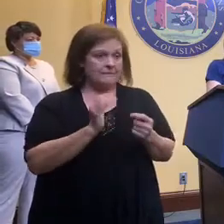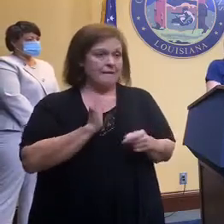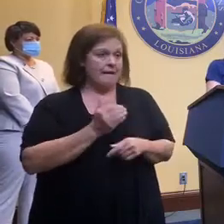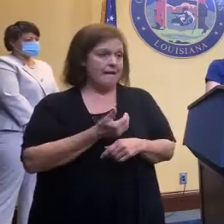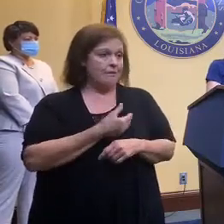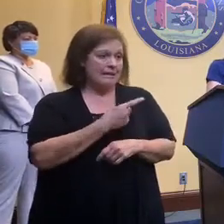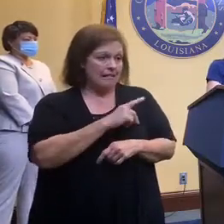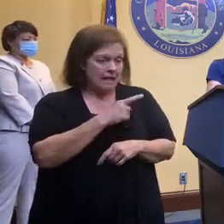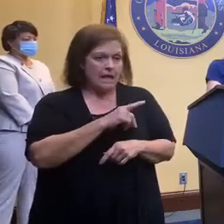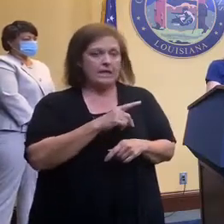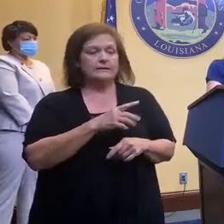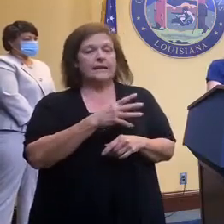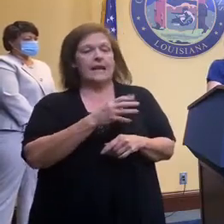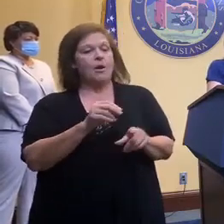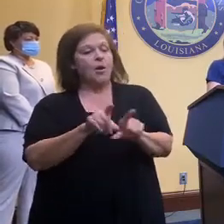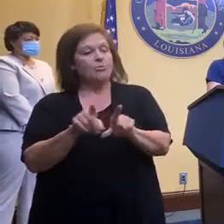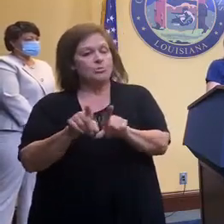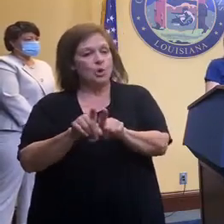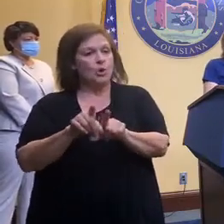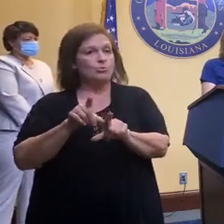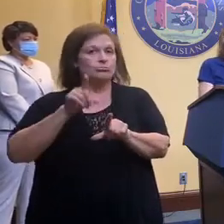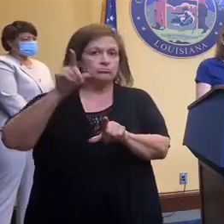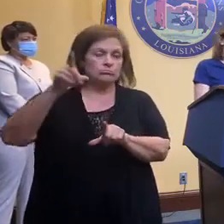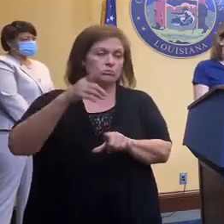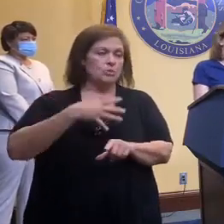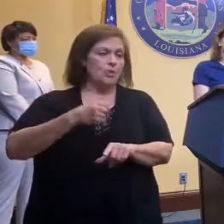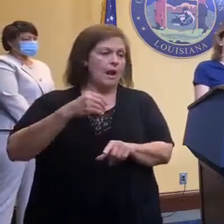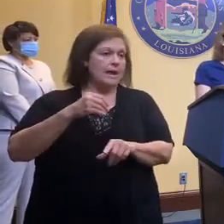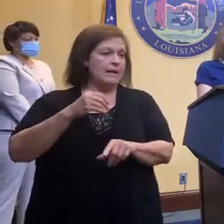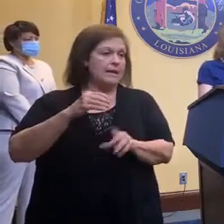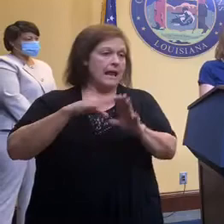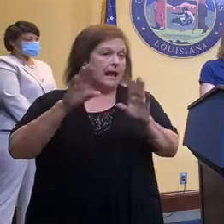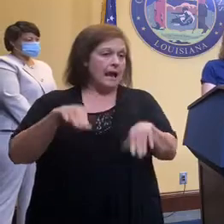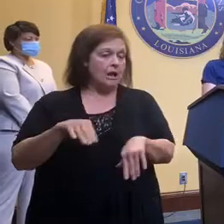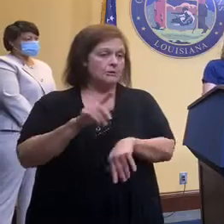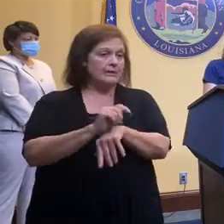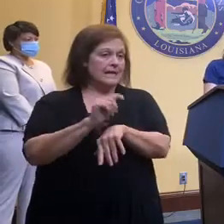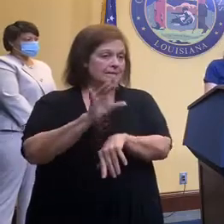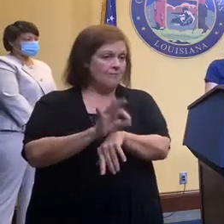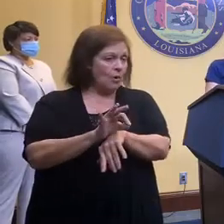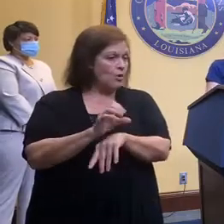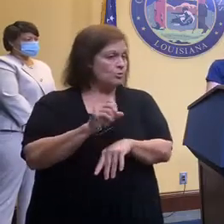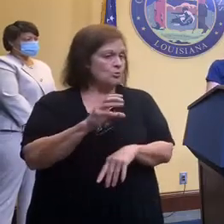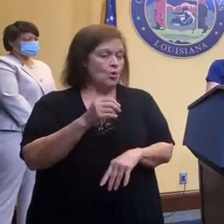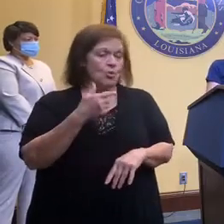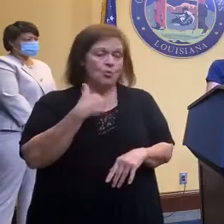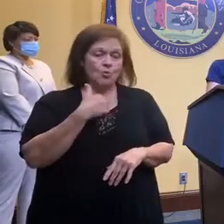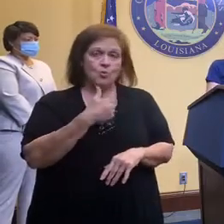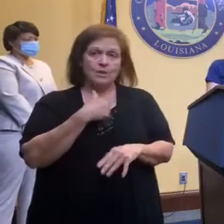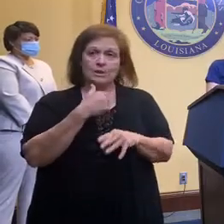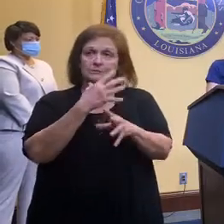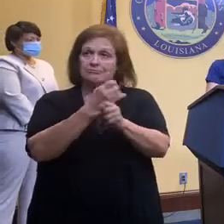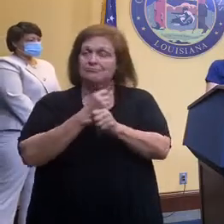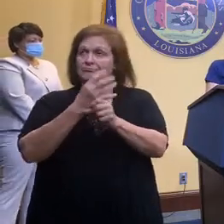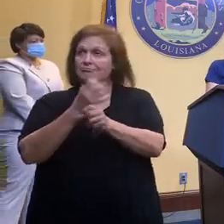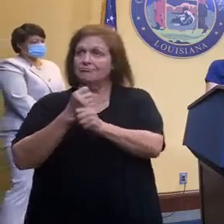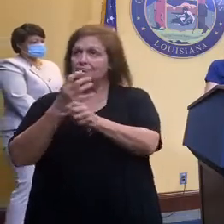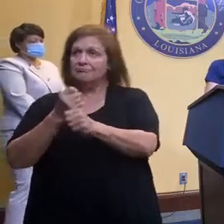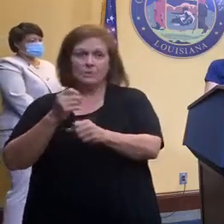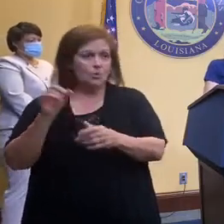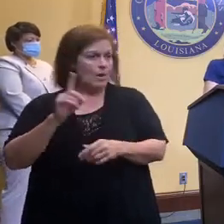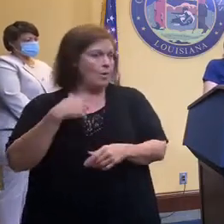and including directly to the White House Task Force. So we have knocked on every door that is available to us and continue to